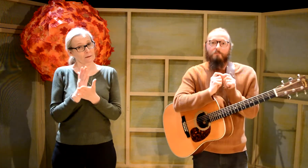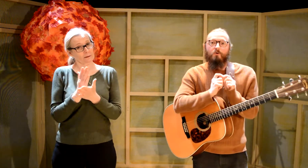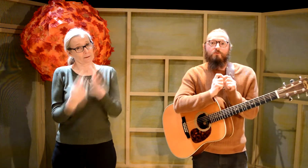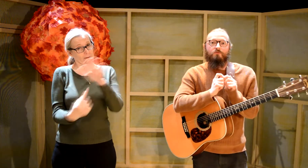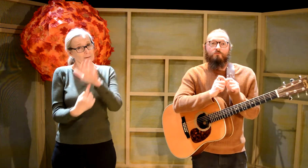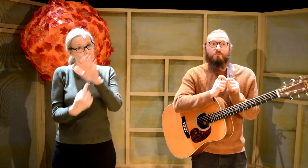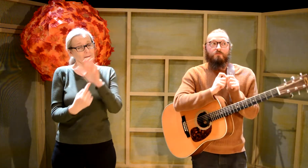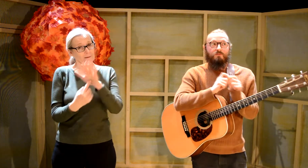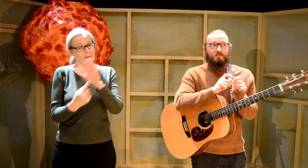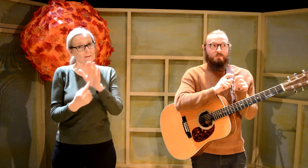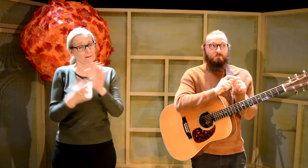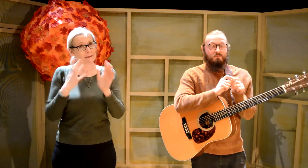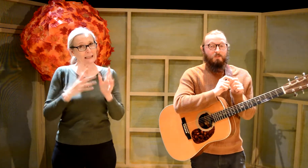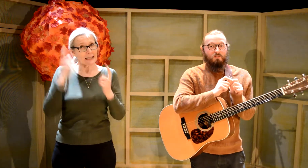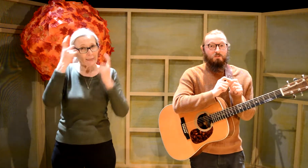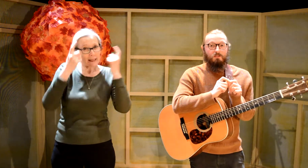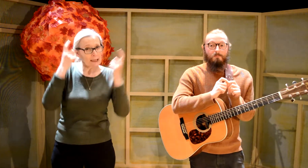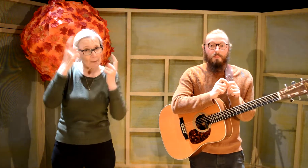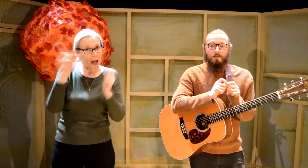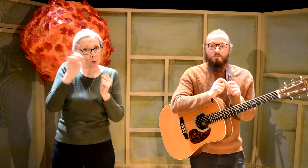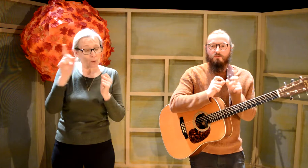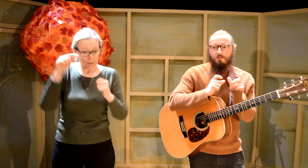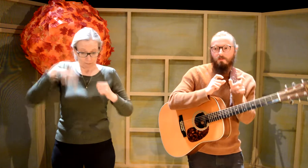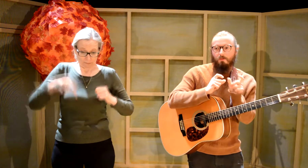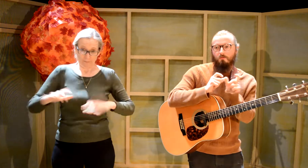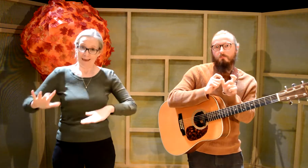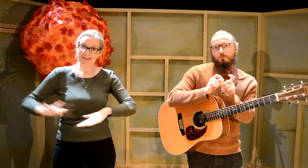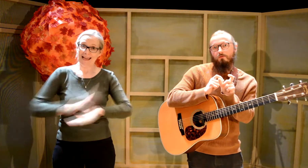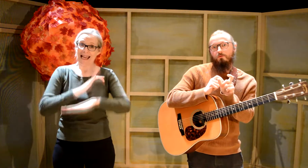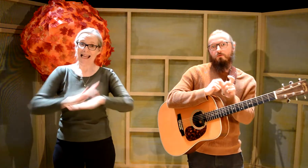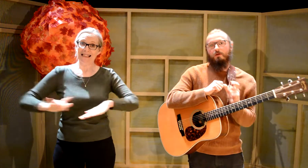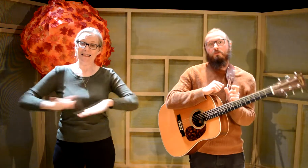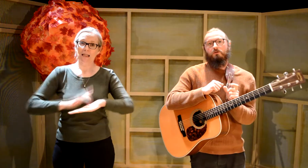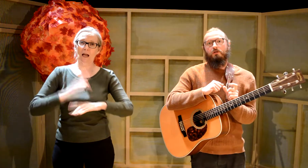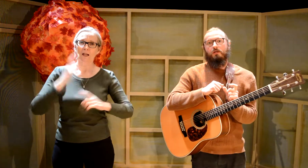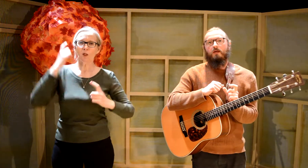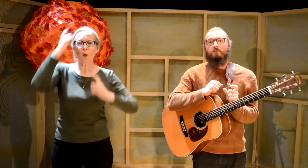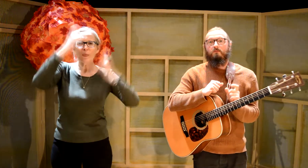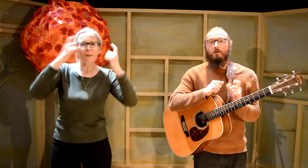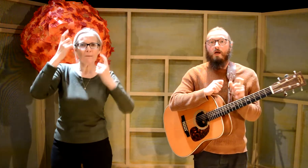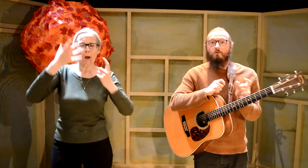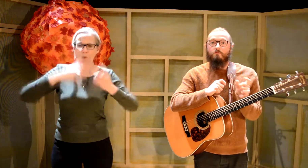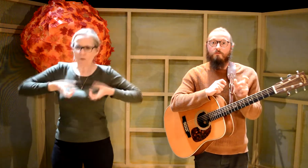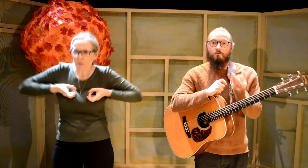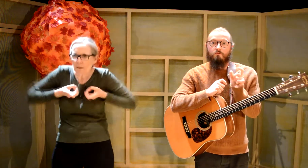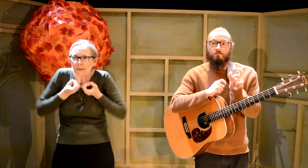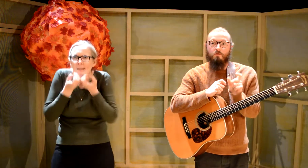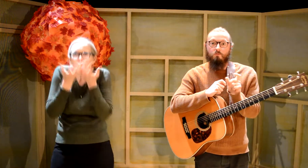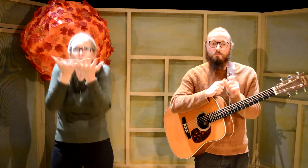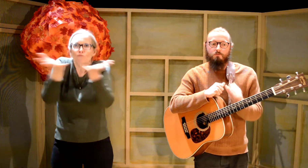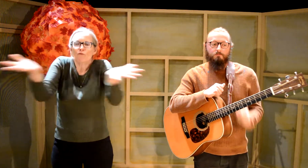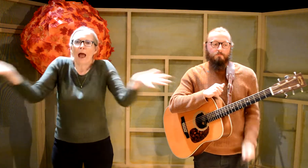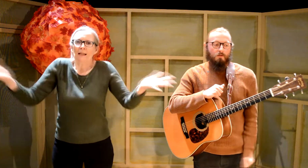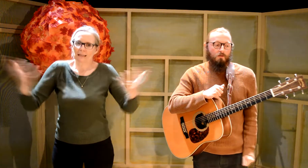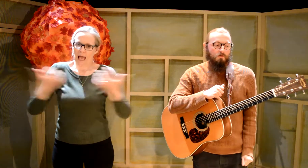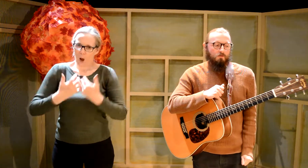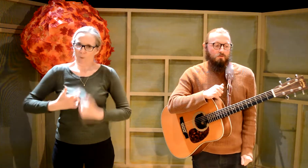really important for theatre especially is to think about the mood that we're trying to get out of those